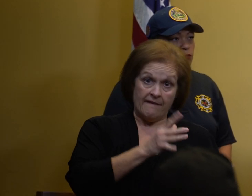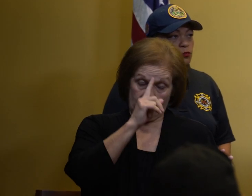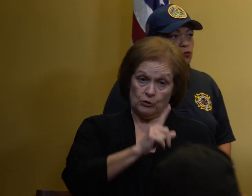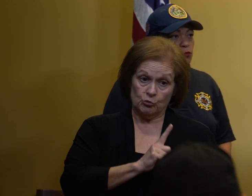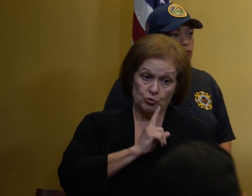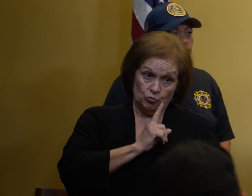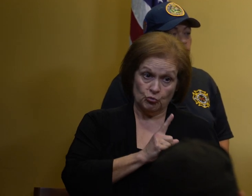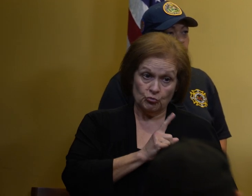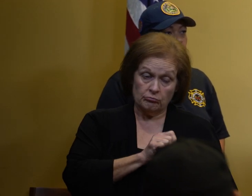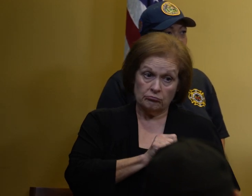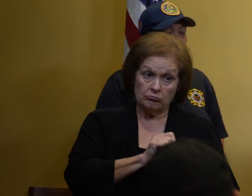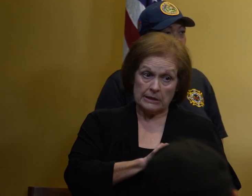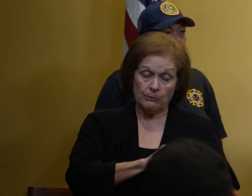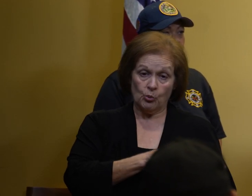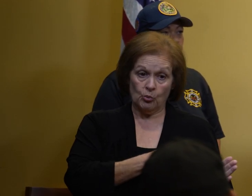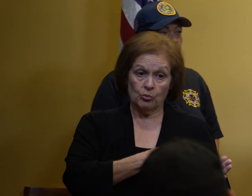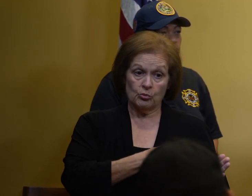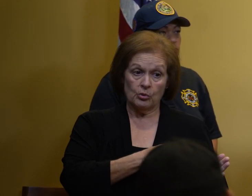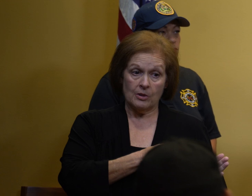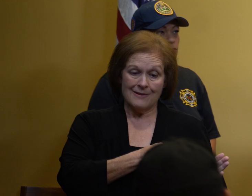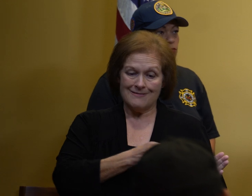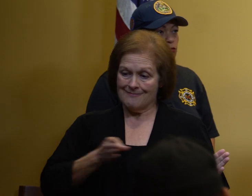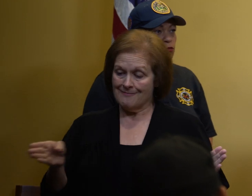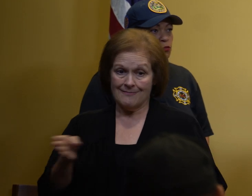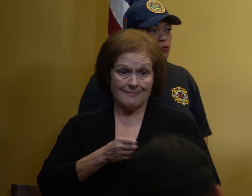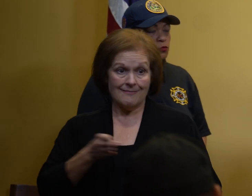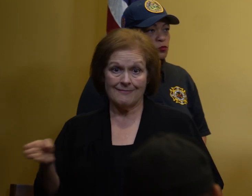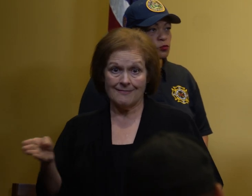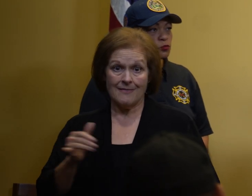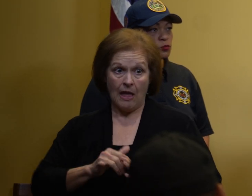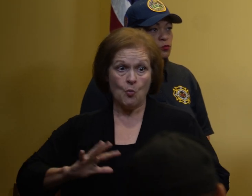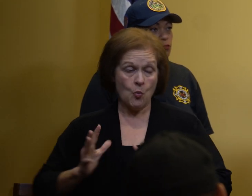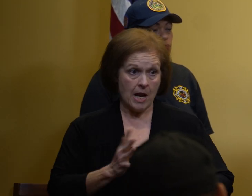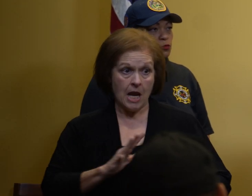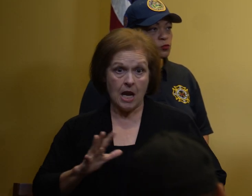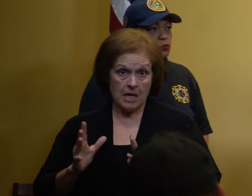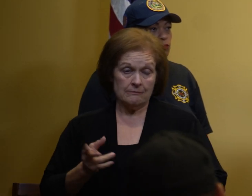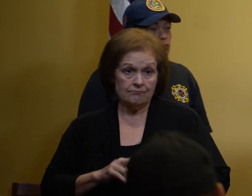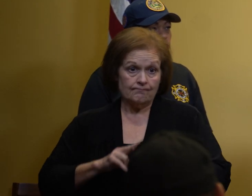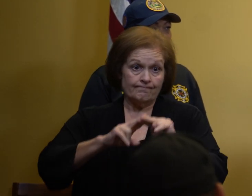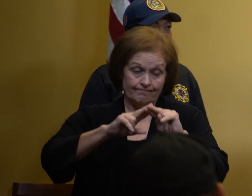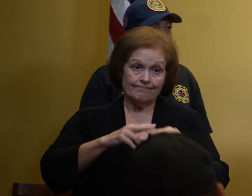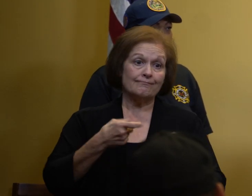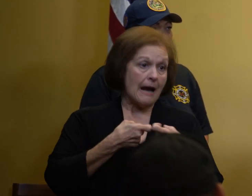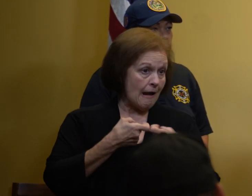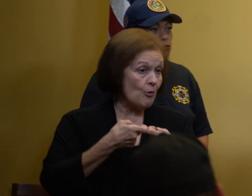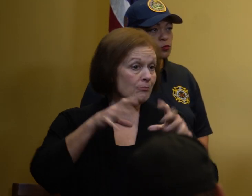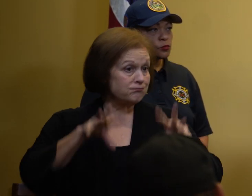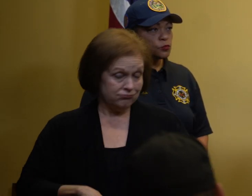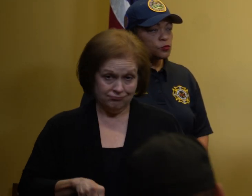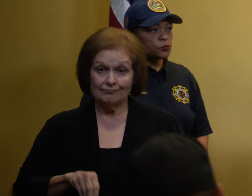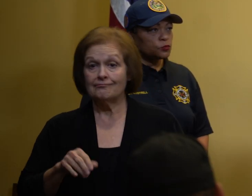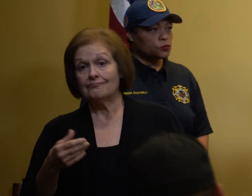definitely possible. And so those are the types of winds that we're going to be looking at. So power outages can be a